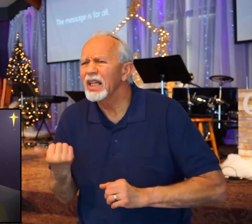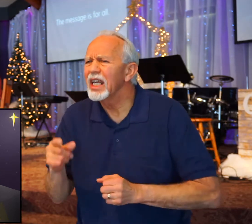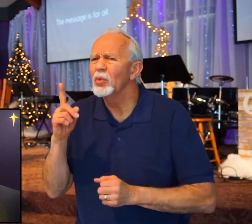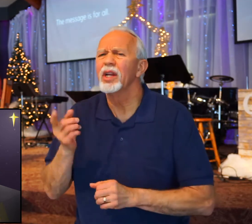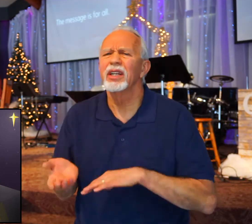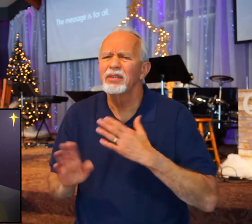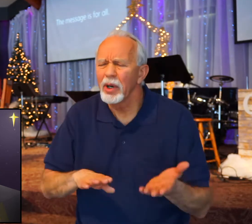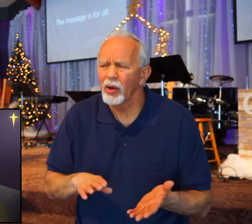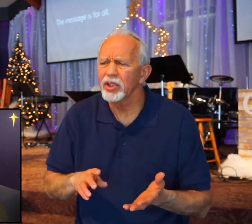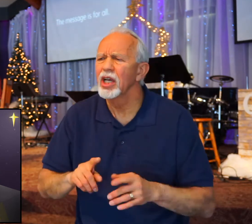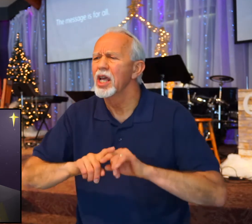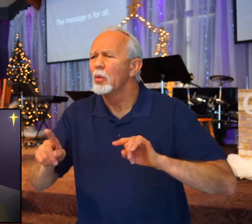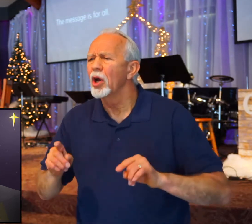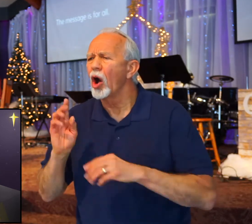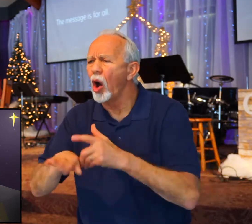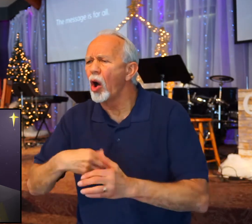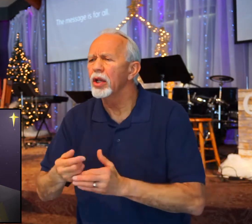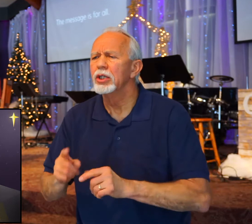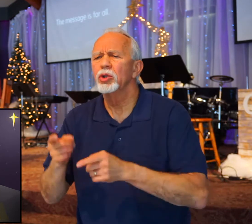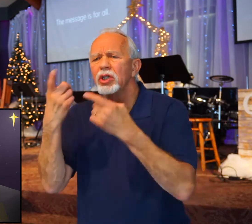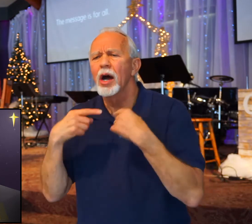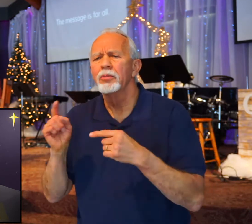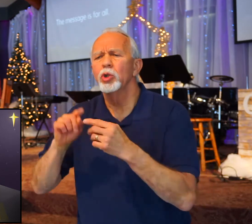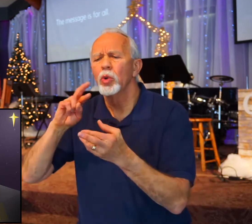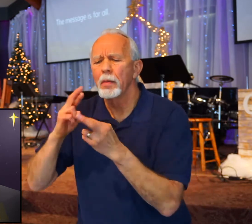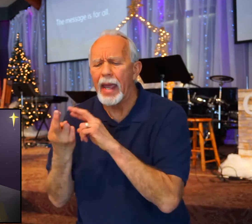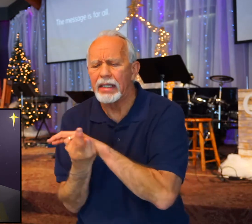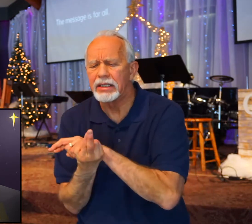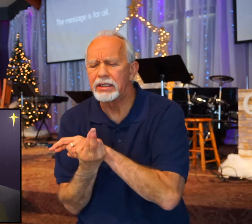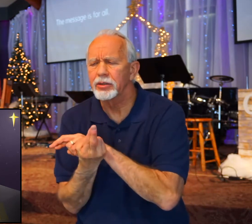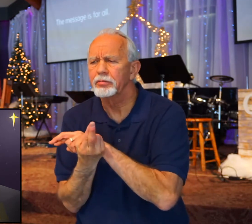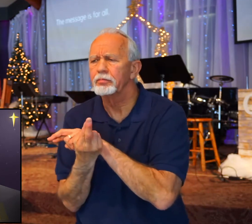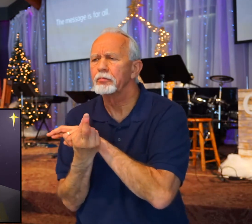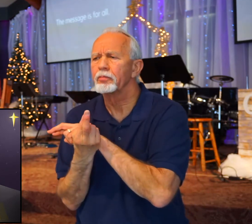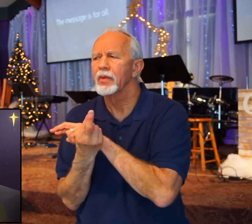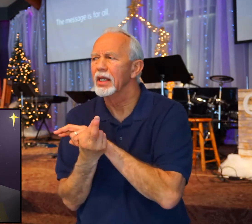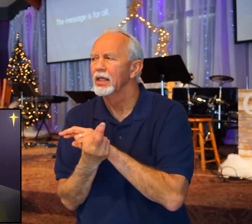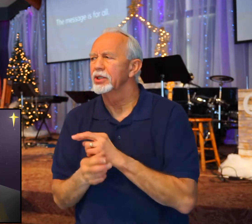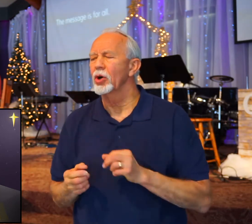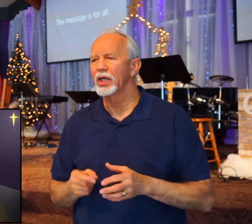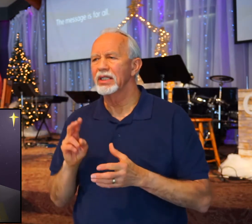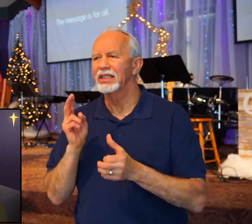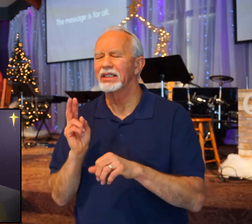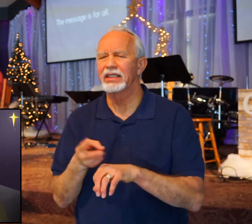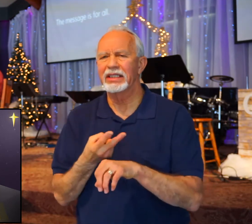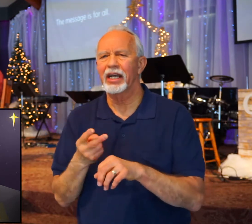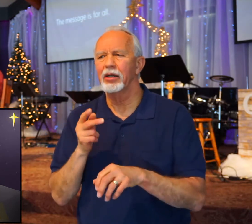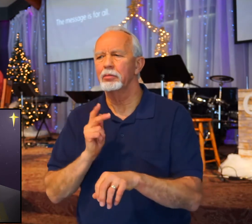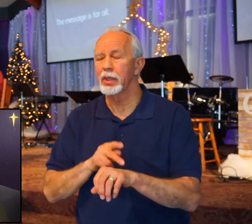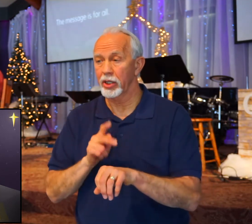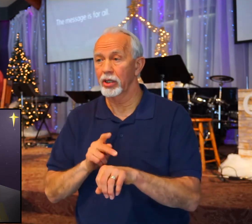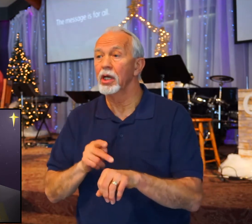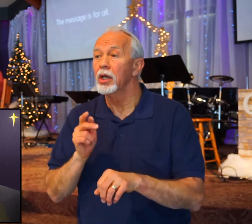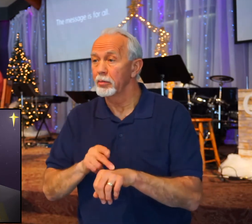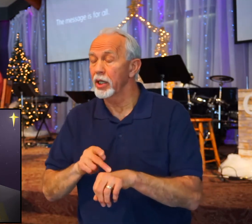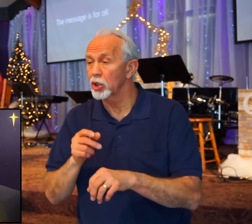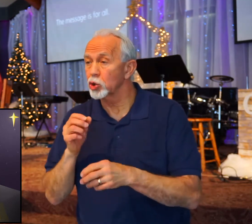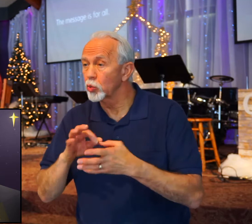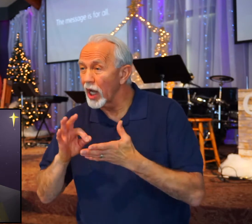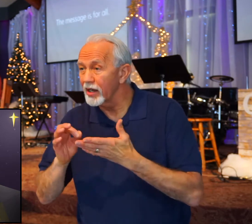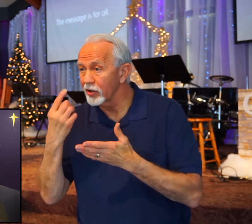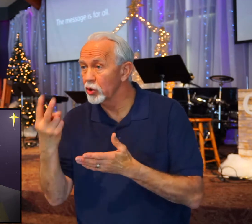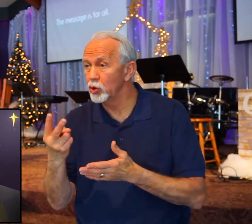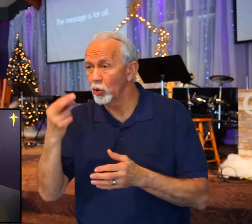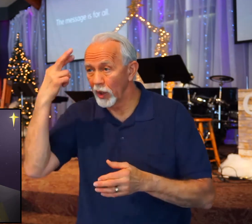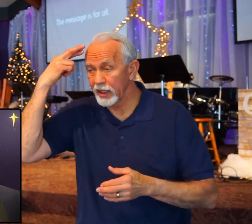perish, but all to come to repentance." So in 2 Peter, Peter is writing for two reasons.